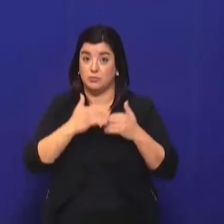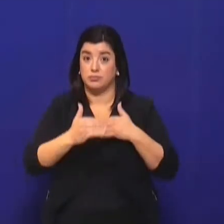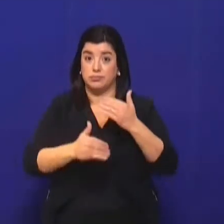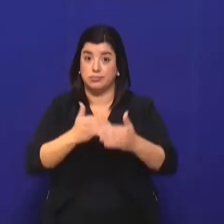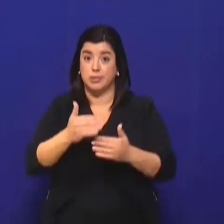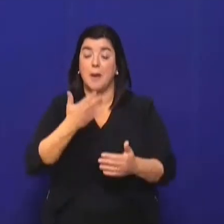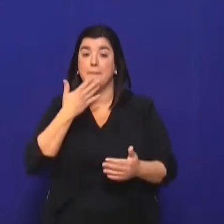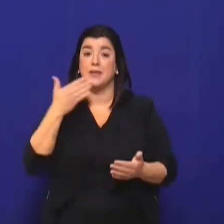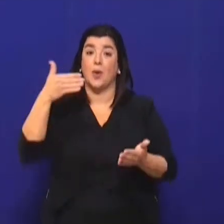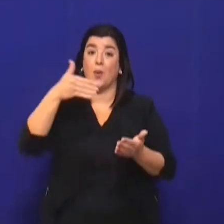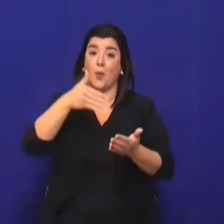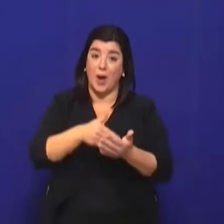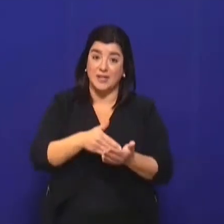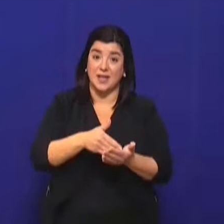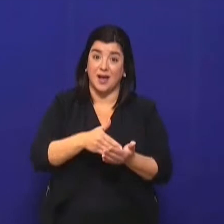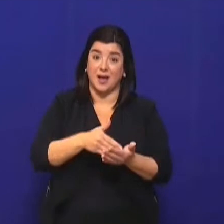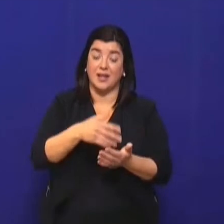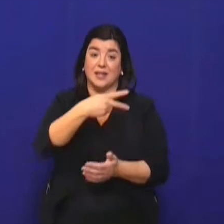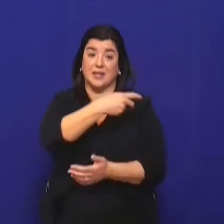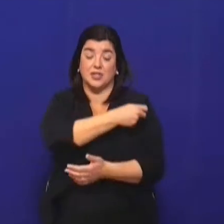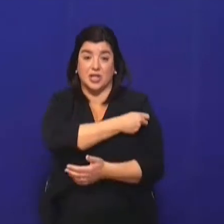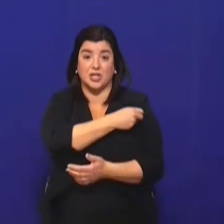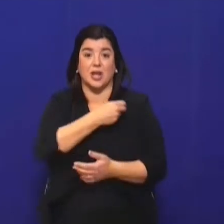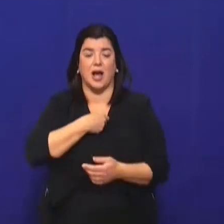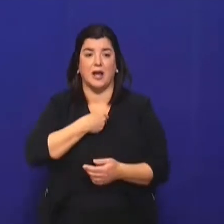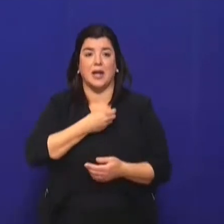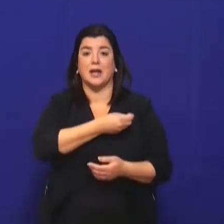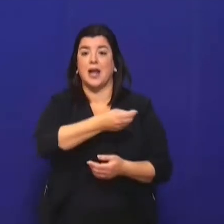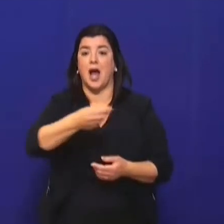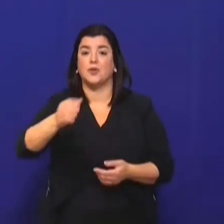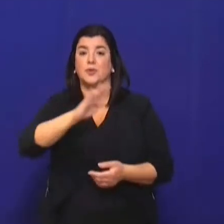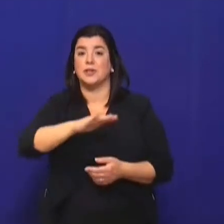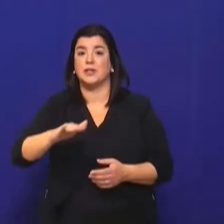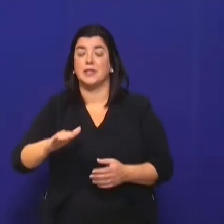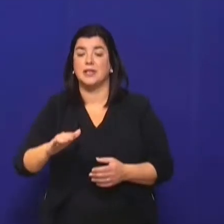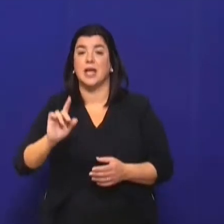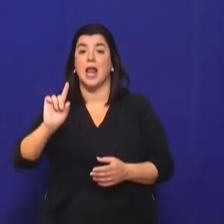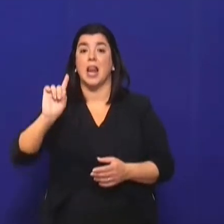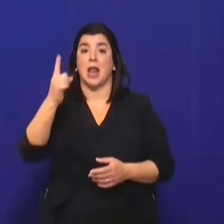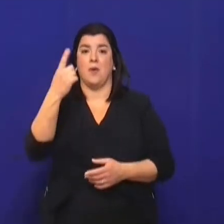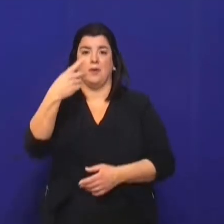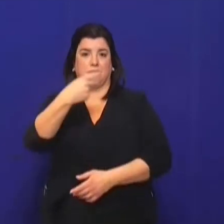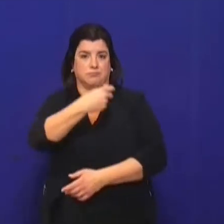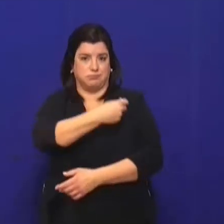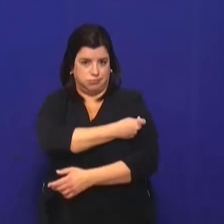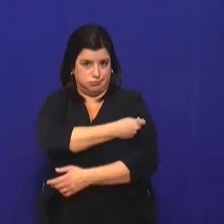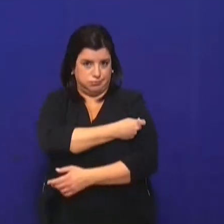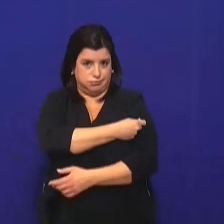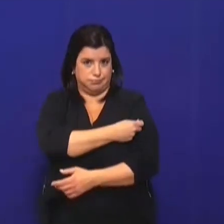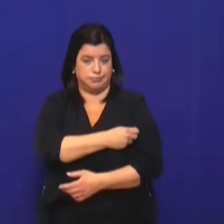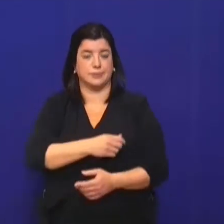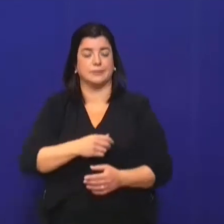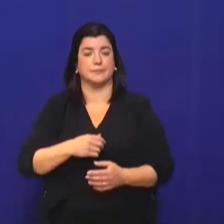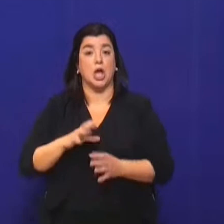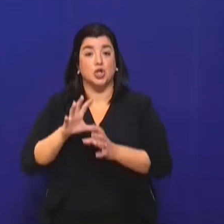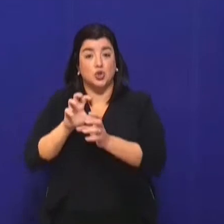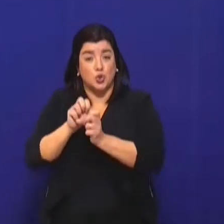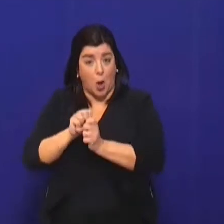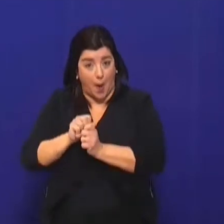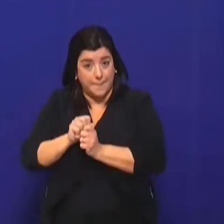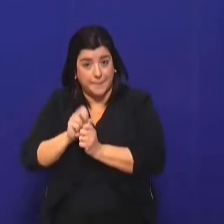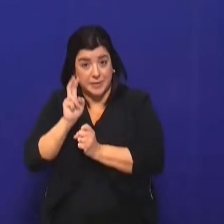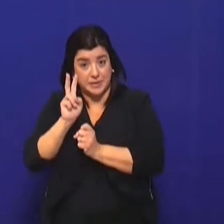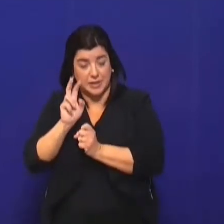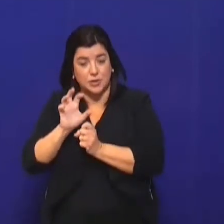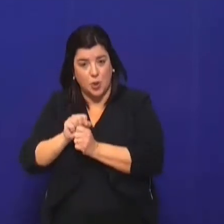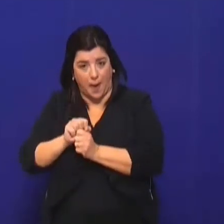l-vaccines hemmhekk ħajjoħorġu fuq il-poplu Malti ħalli aħna nlaqmukom l-ewwel doża nsalvaw it-tieni doża merfuqa